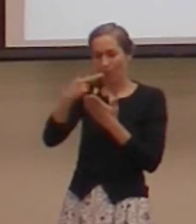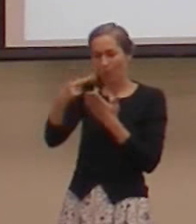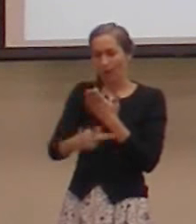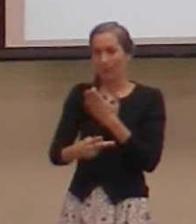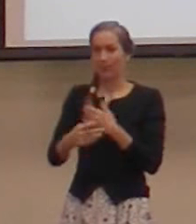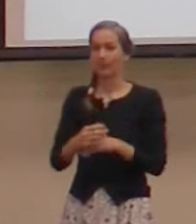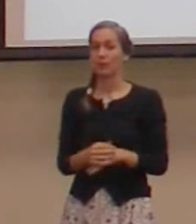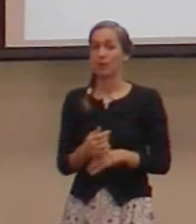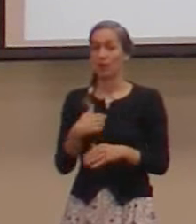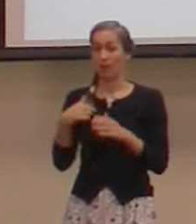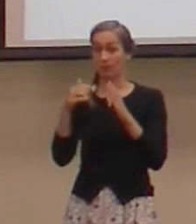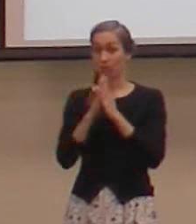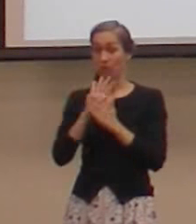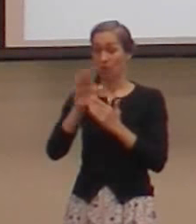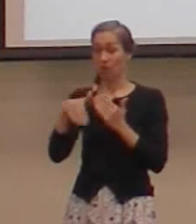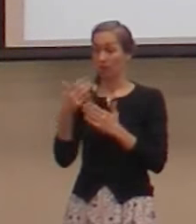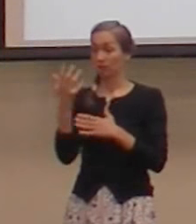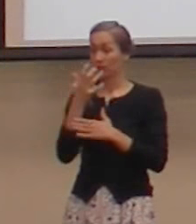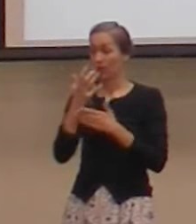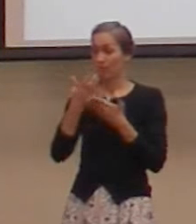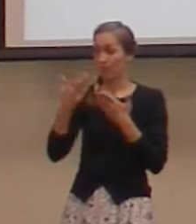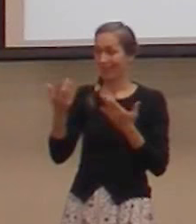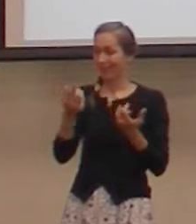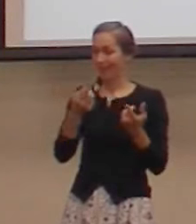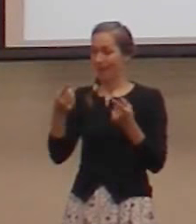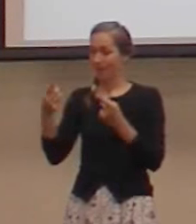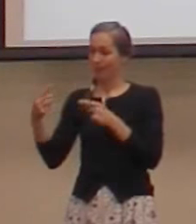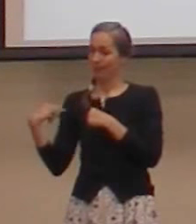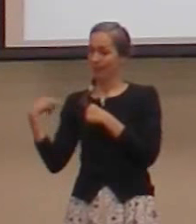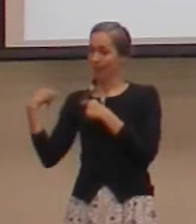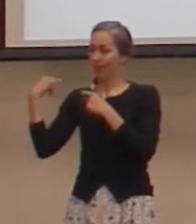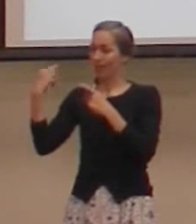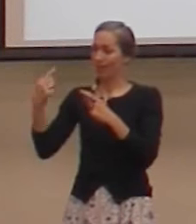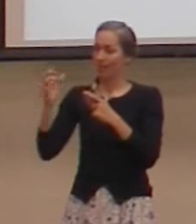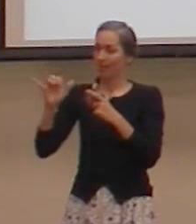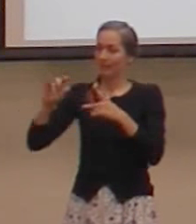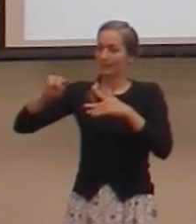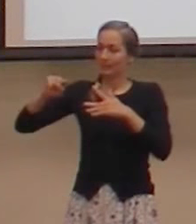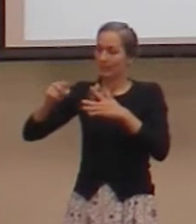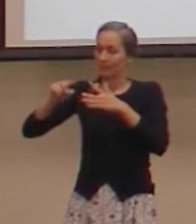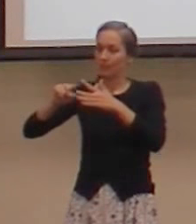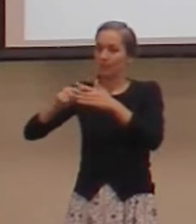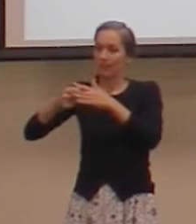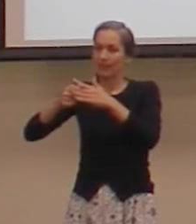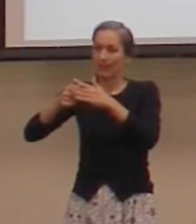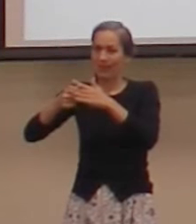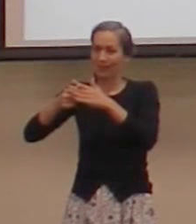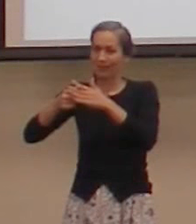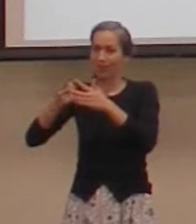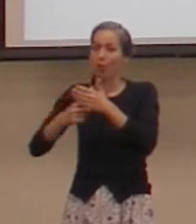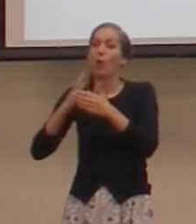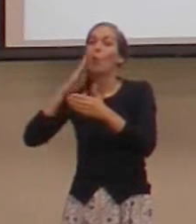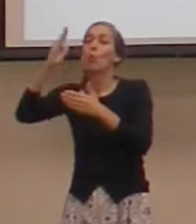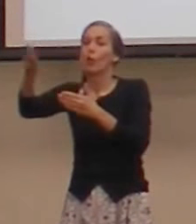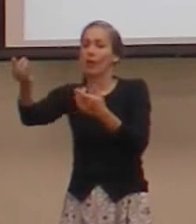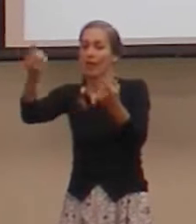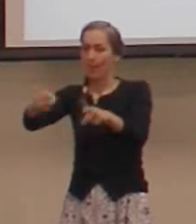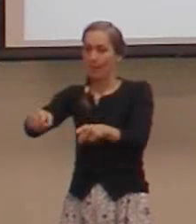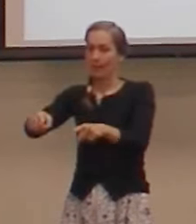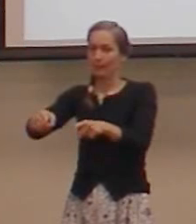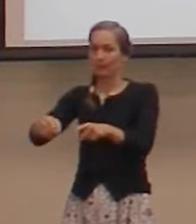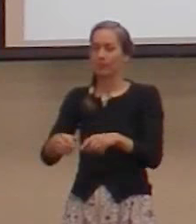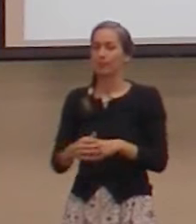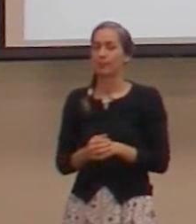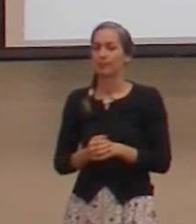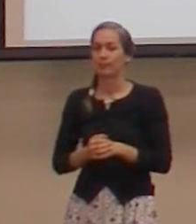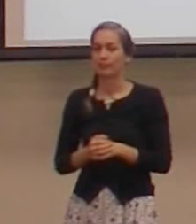in the last 44 years are only a beginning to see what is going to happen. But I think that it isn't possible by one individual. It's